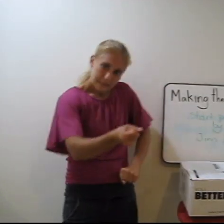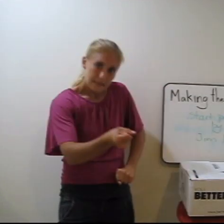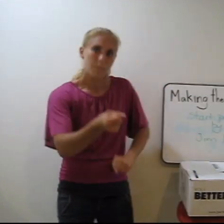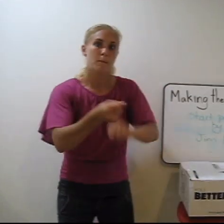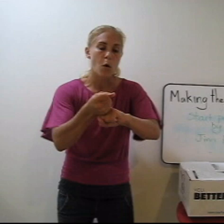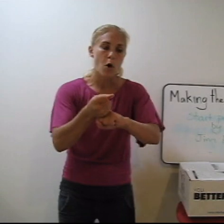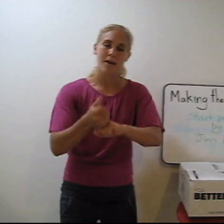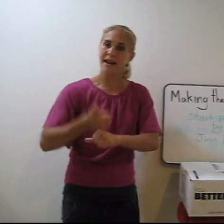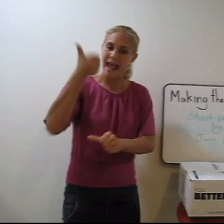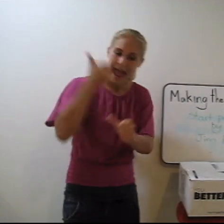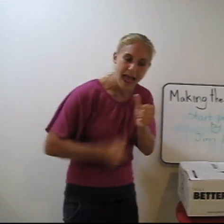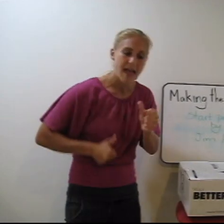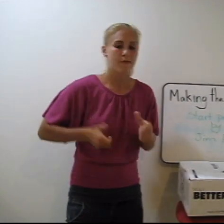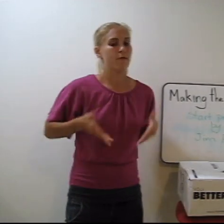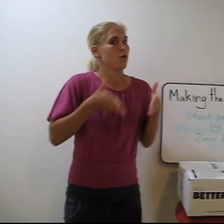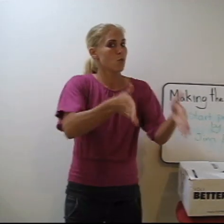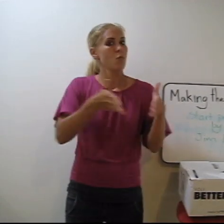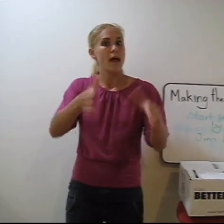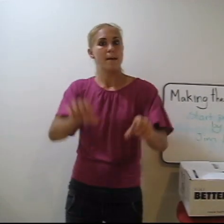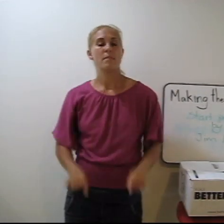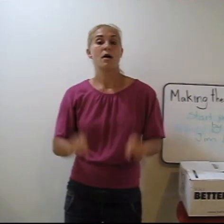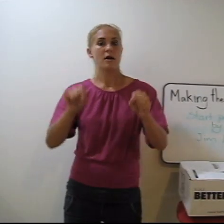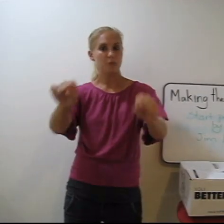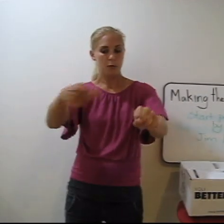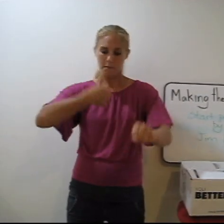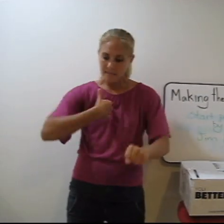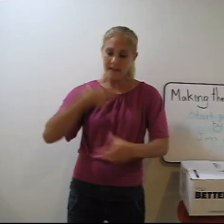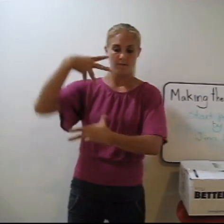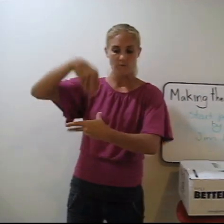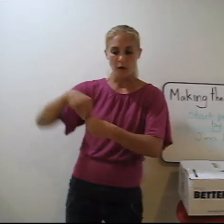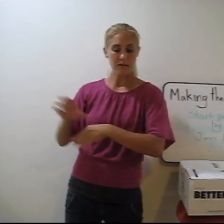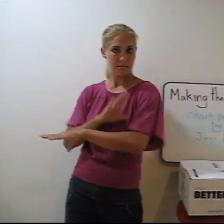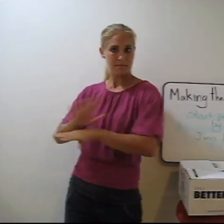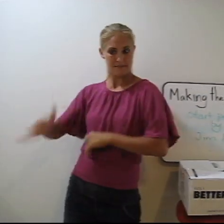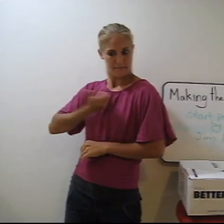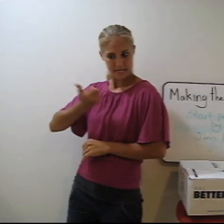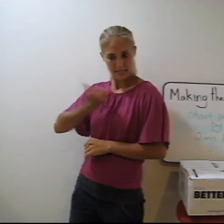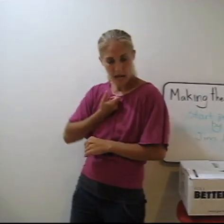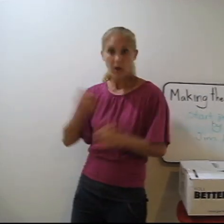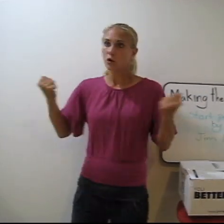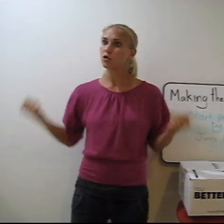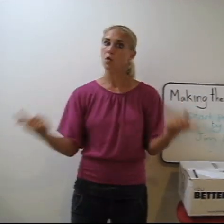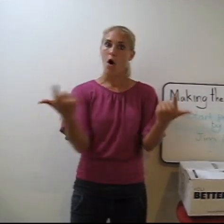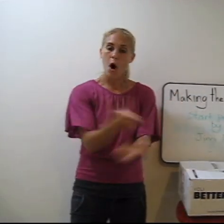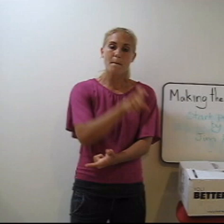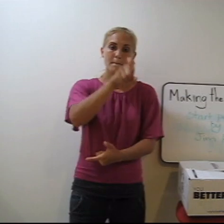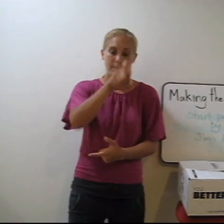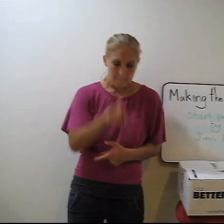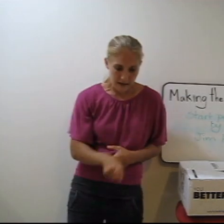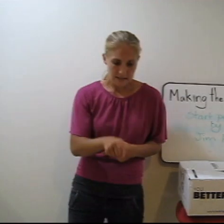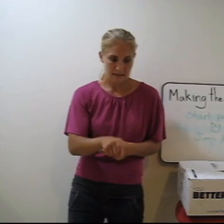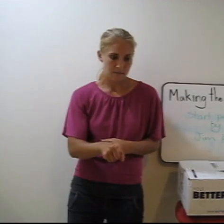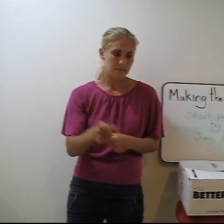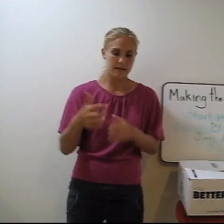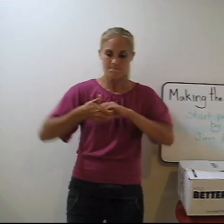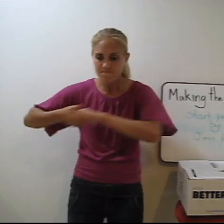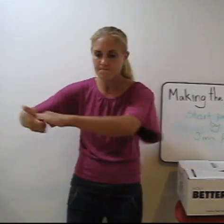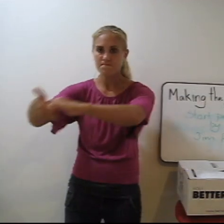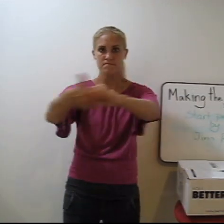way possible of you doing the business. You need to all be spiritually on board together to be able to navigate the rest